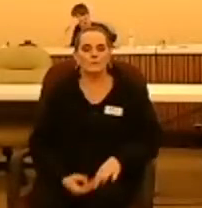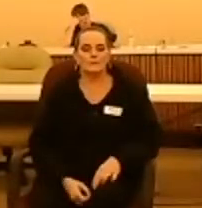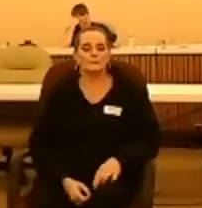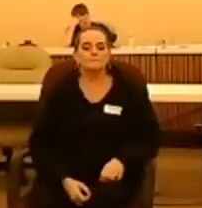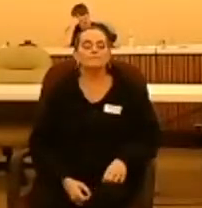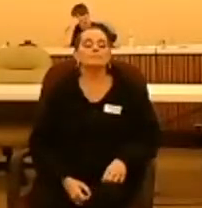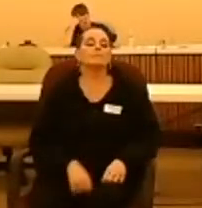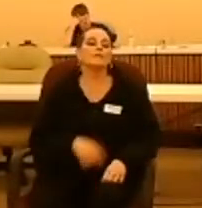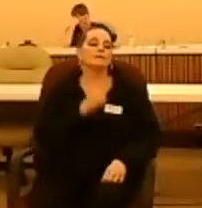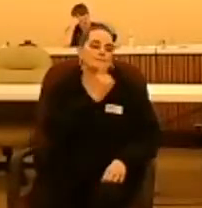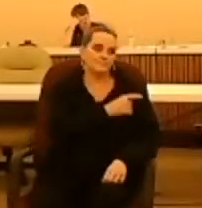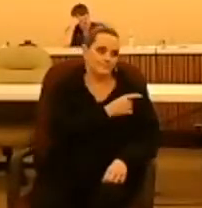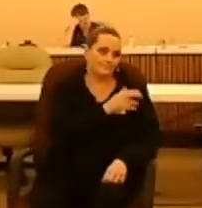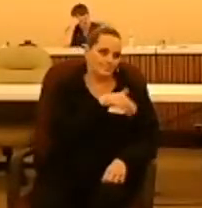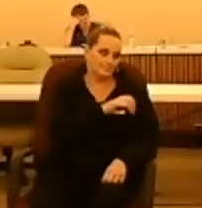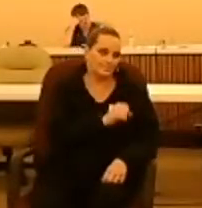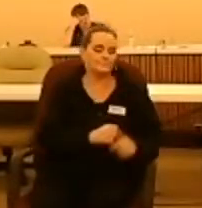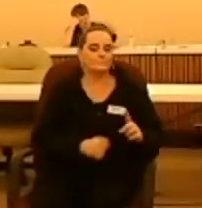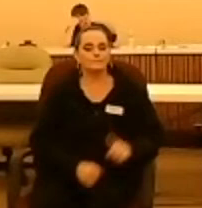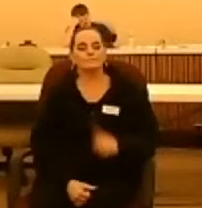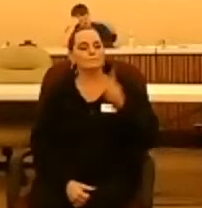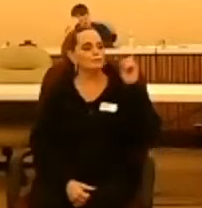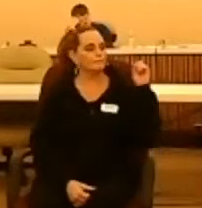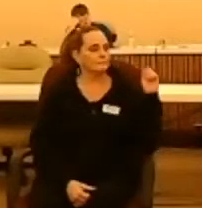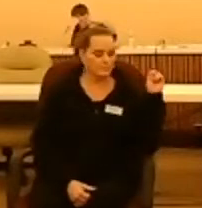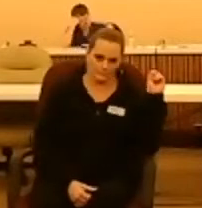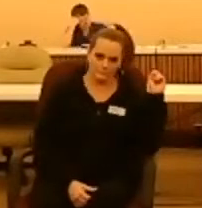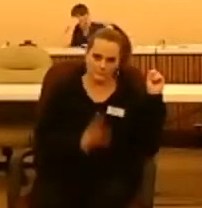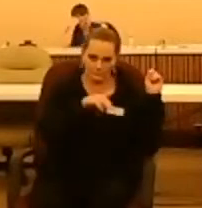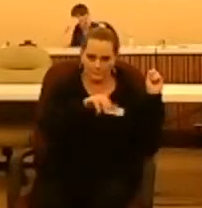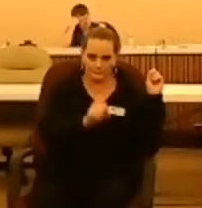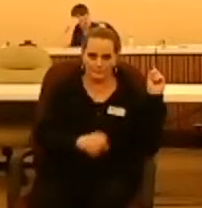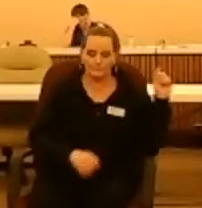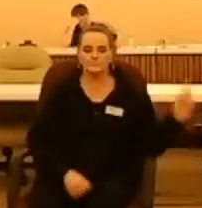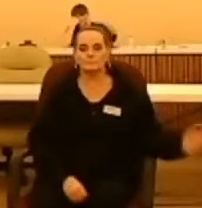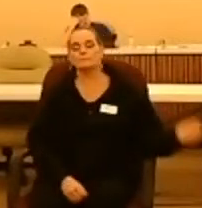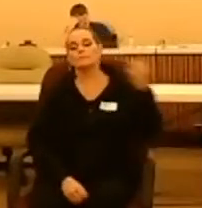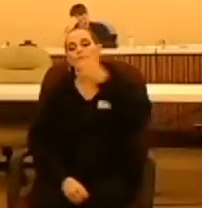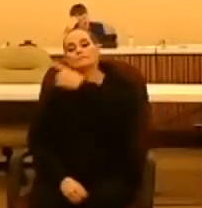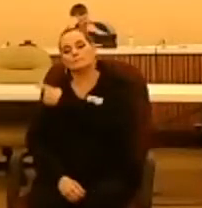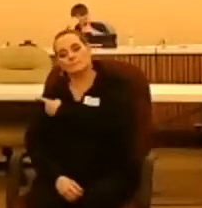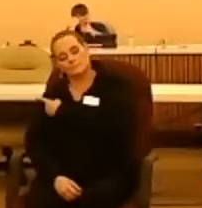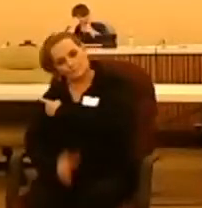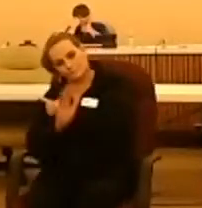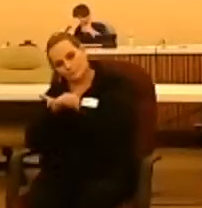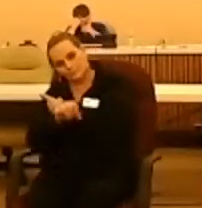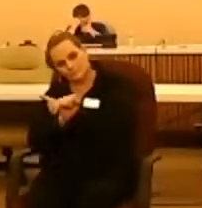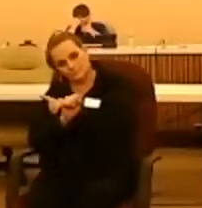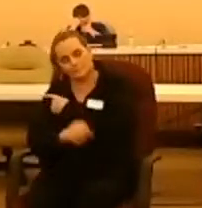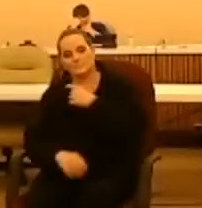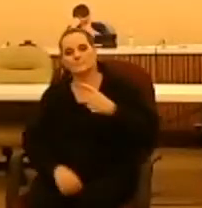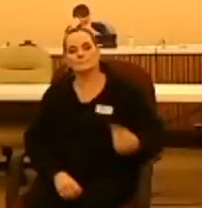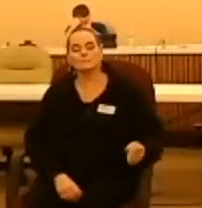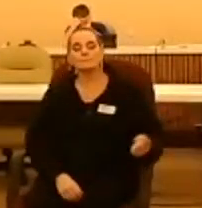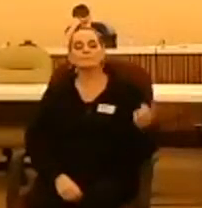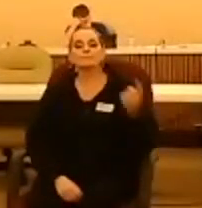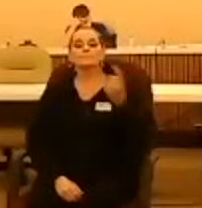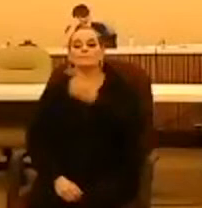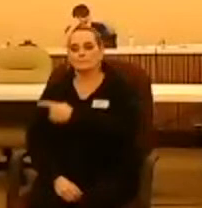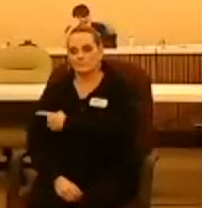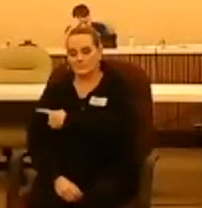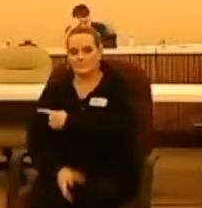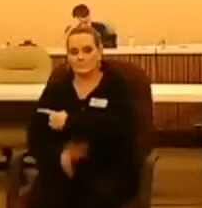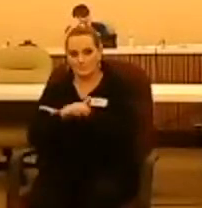Councilmember Barley, Aye. Councilmember Stafford. Aye. Councilmember Safranek. Aye.